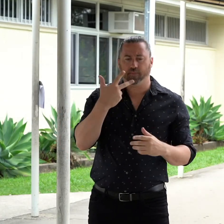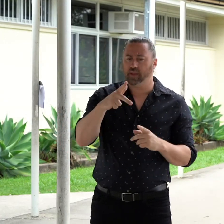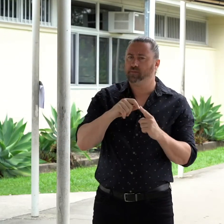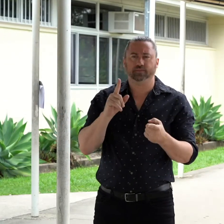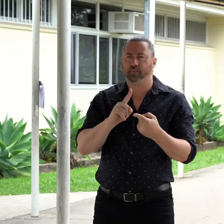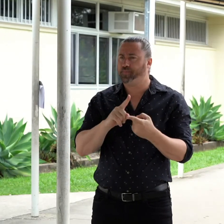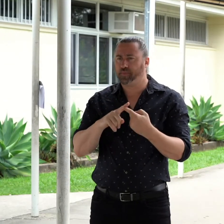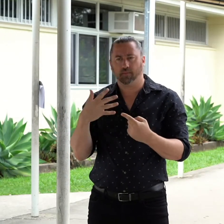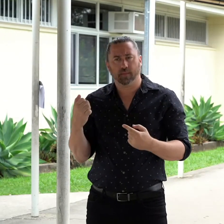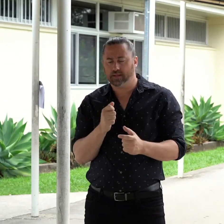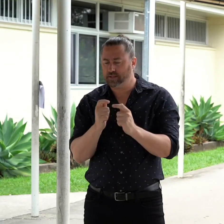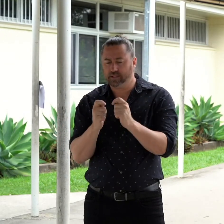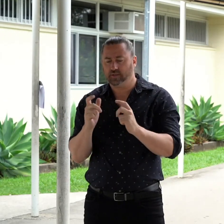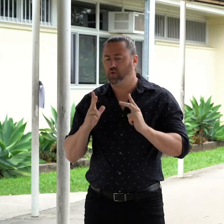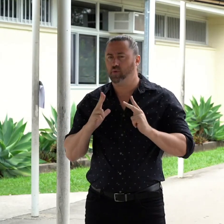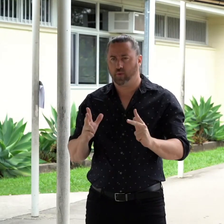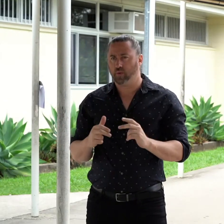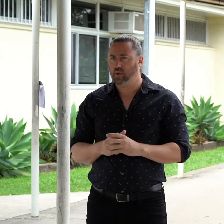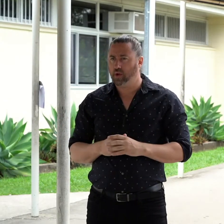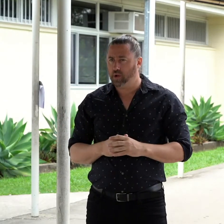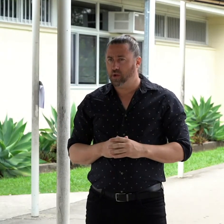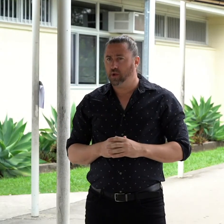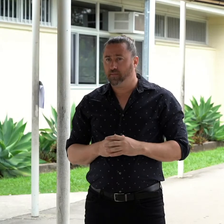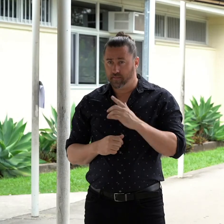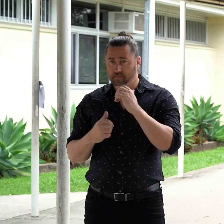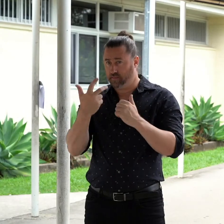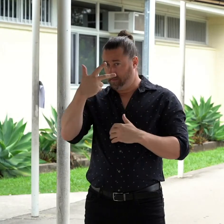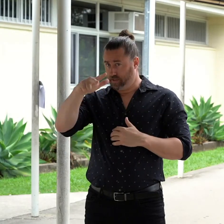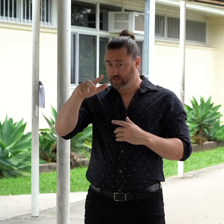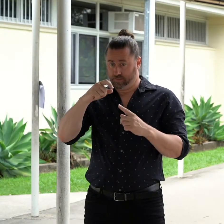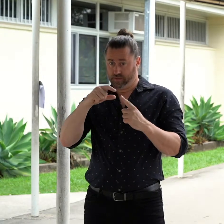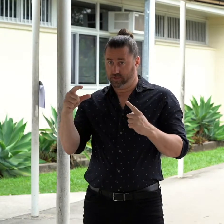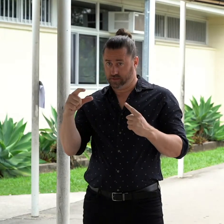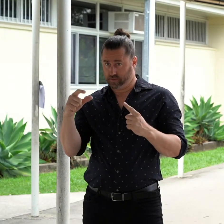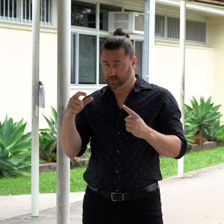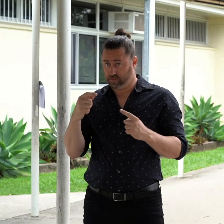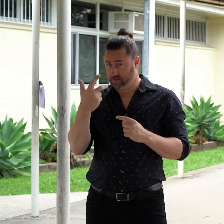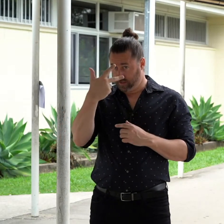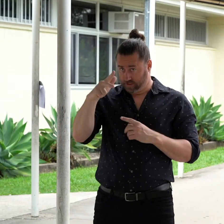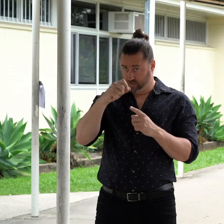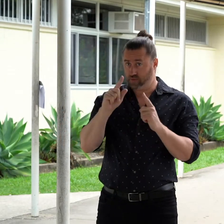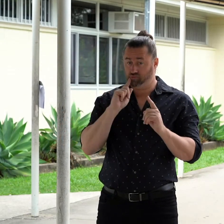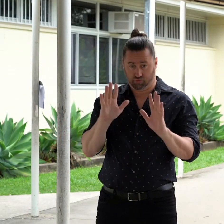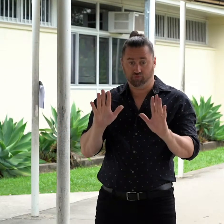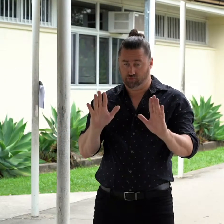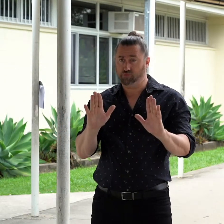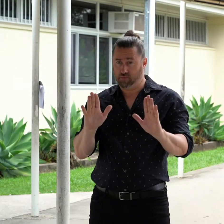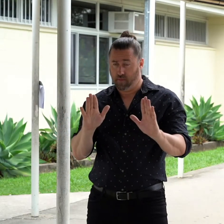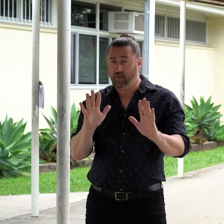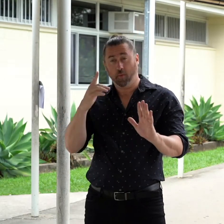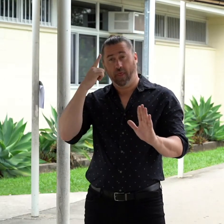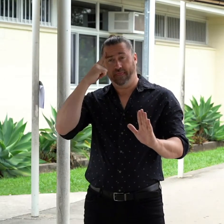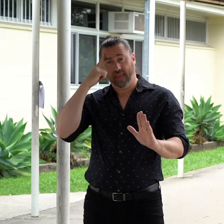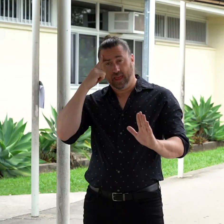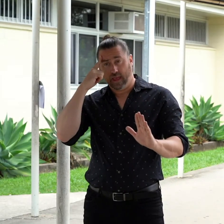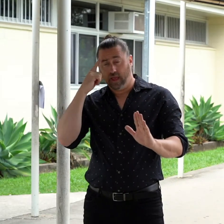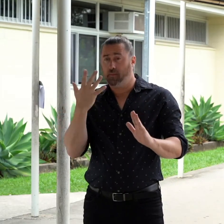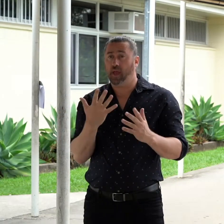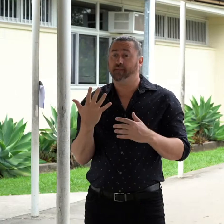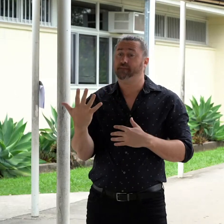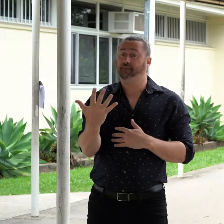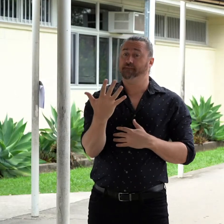we have to remember that still means 1 in 5 eligible Queenslanders 16 and older are unvaccinated. And we've